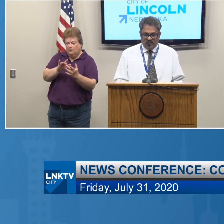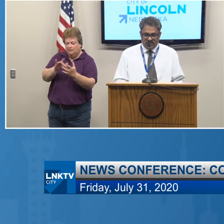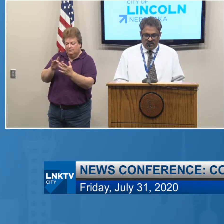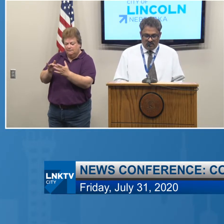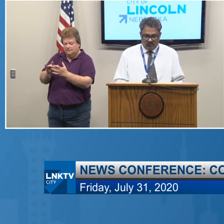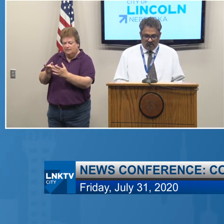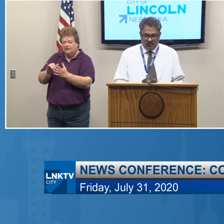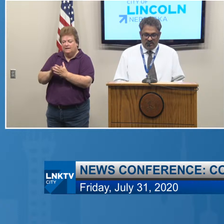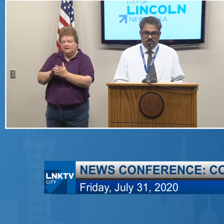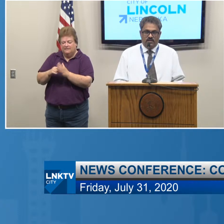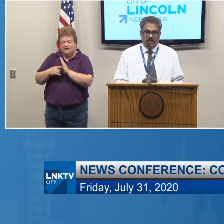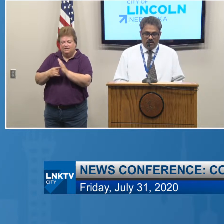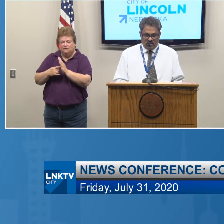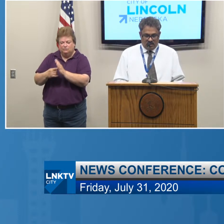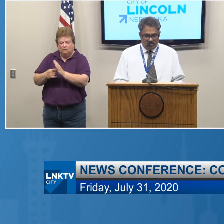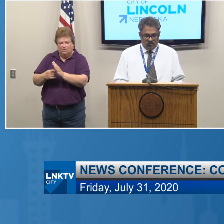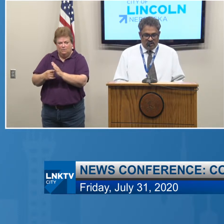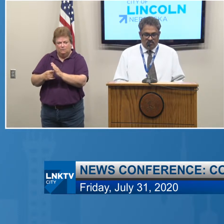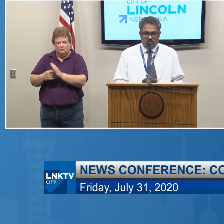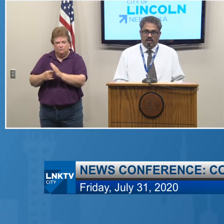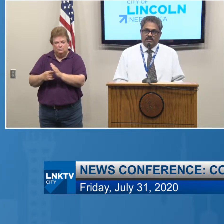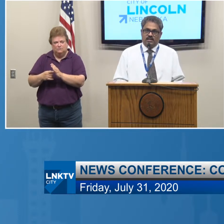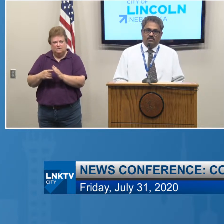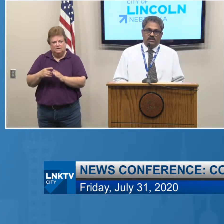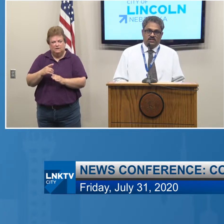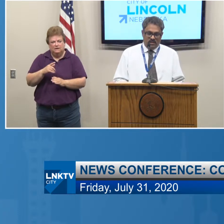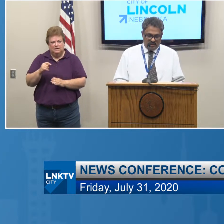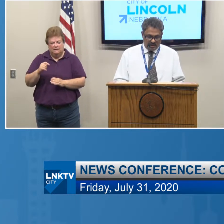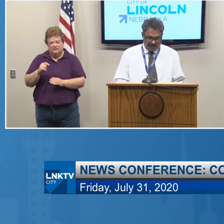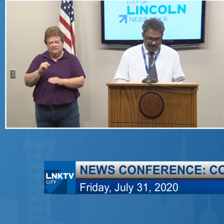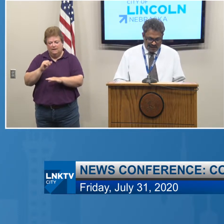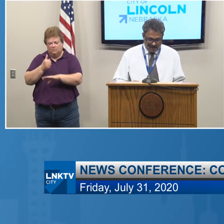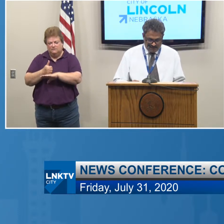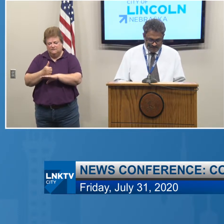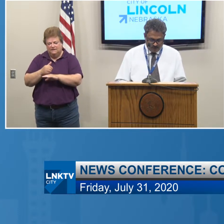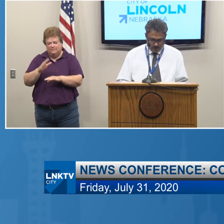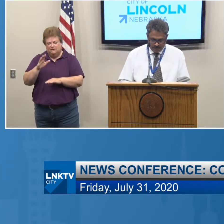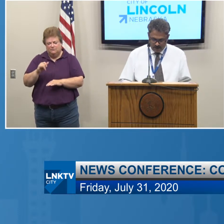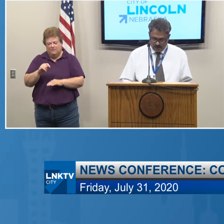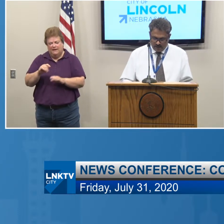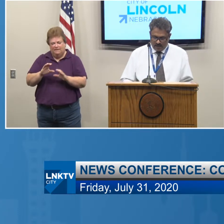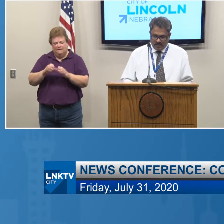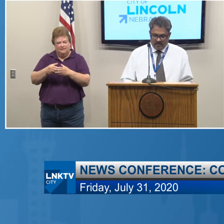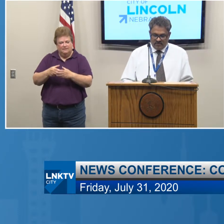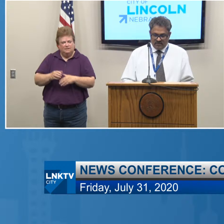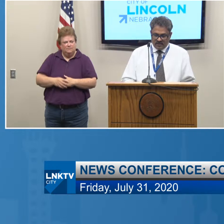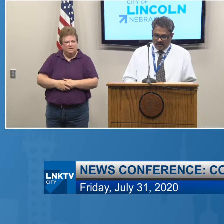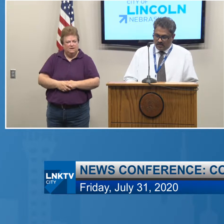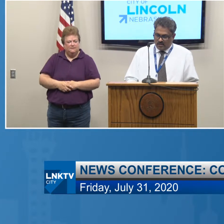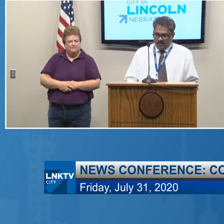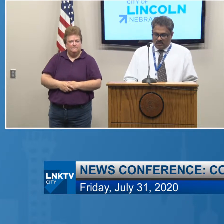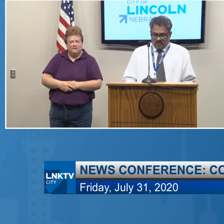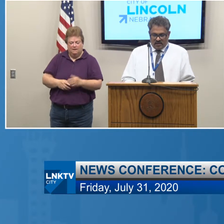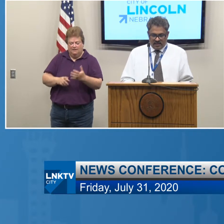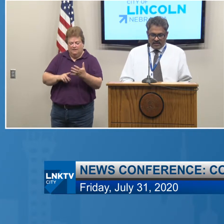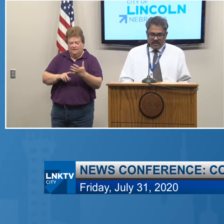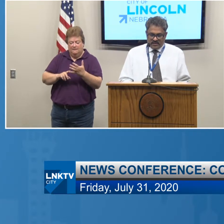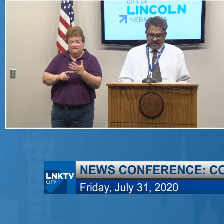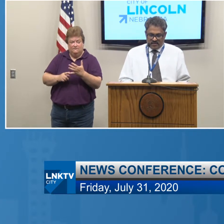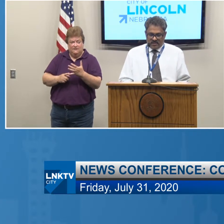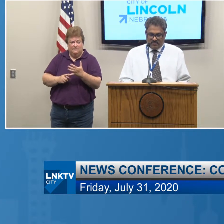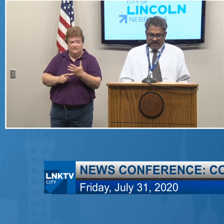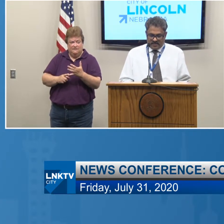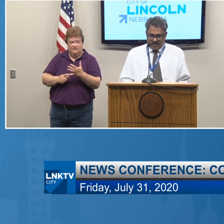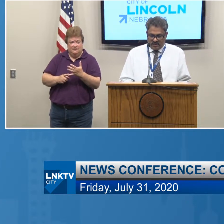is a reflection of community spread being more established in the community. The fifth,